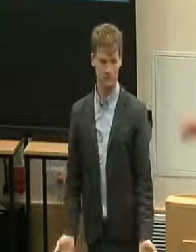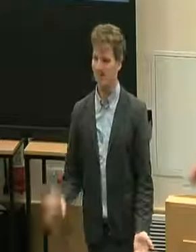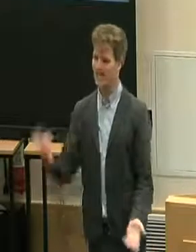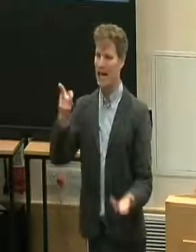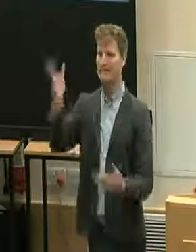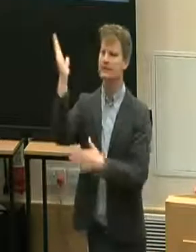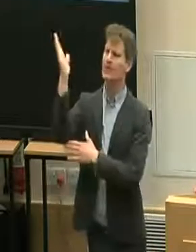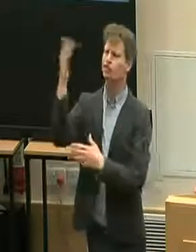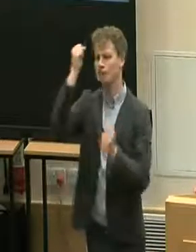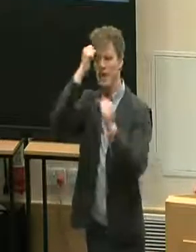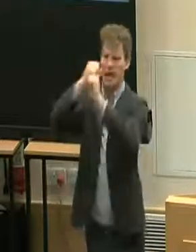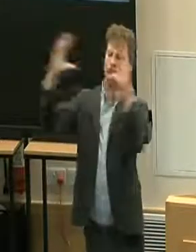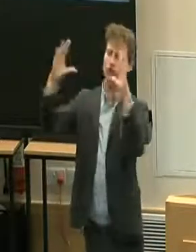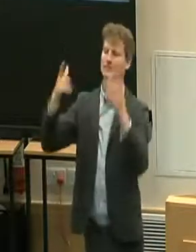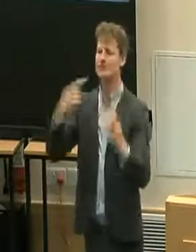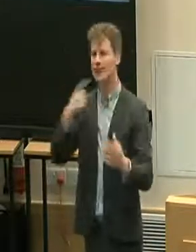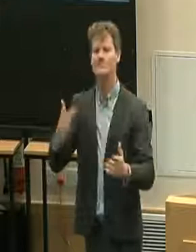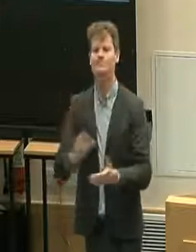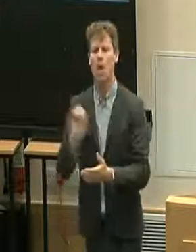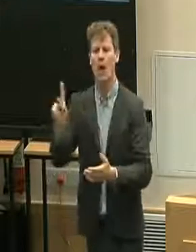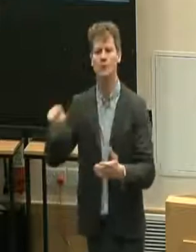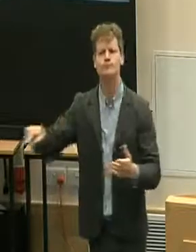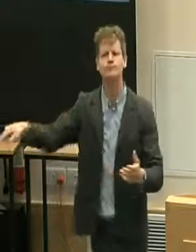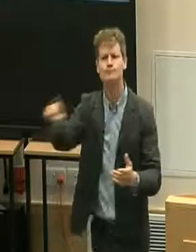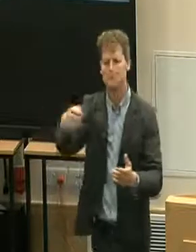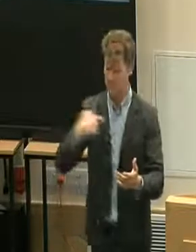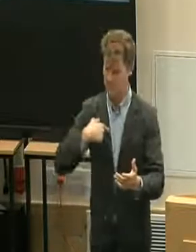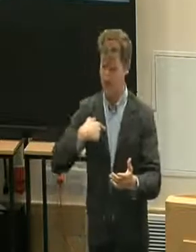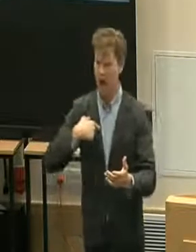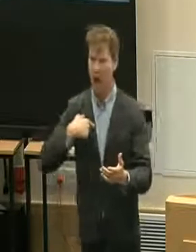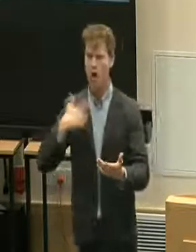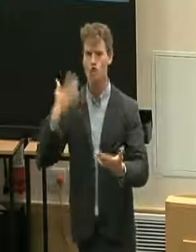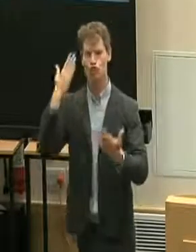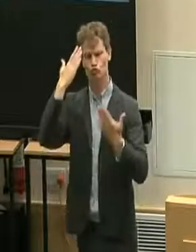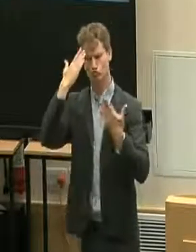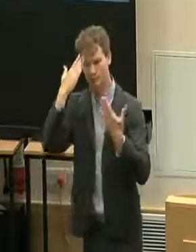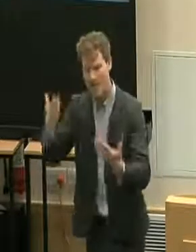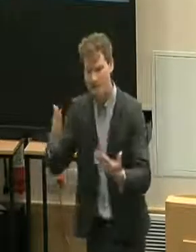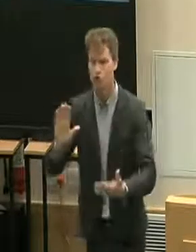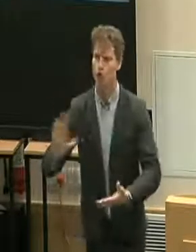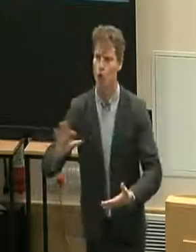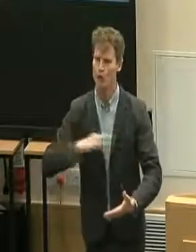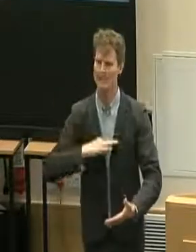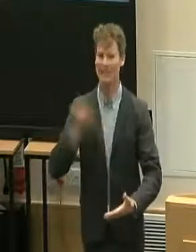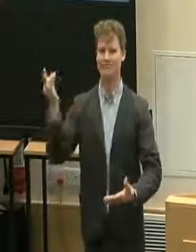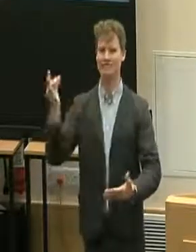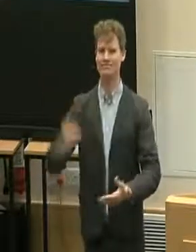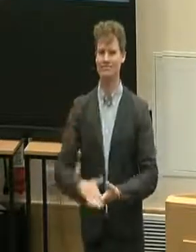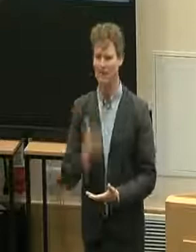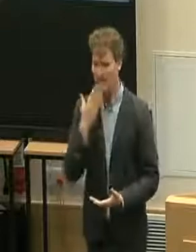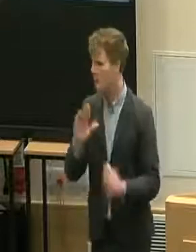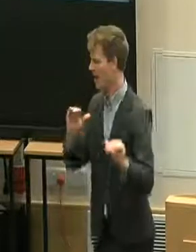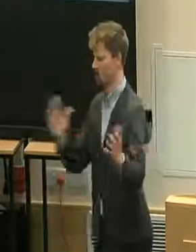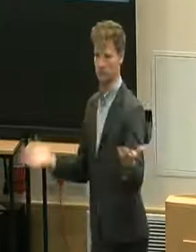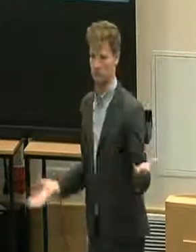I hereby recognize and respect your dignity. Thank you very much. Thank you very much. Thank you.